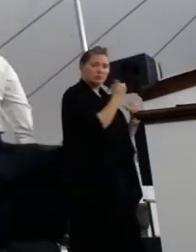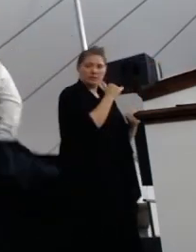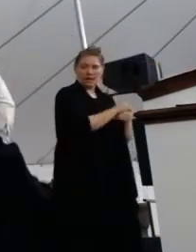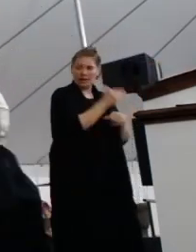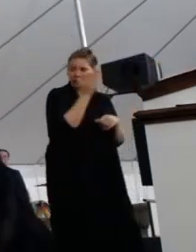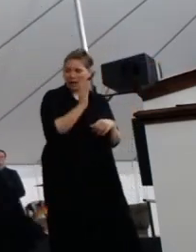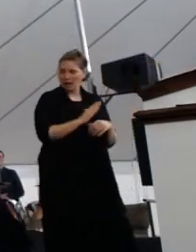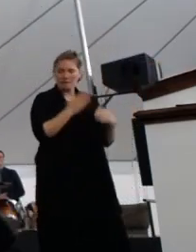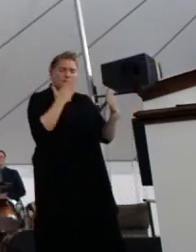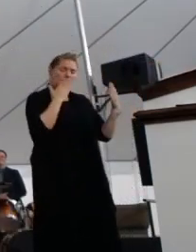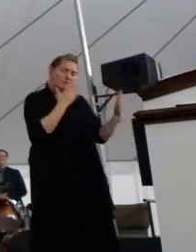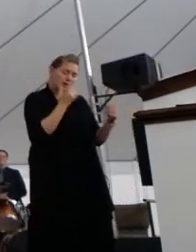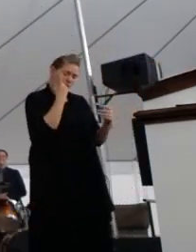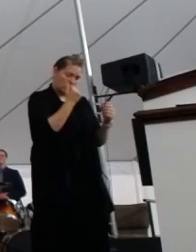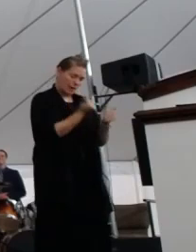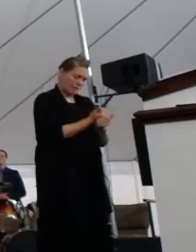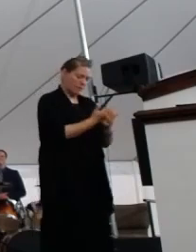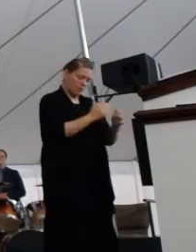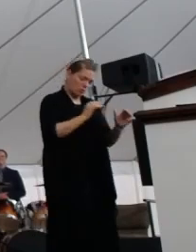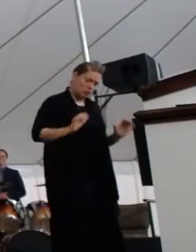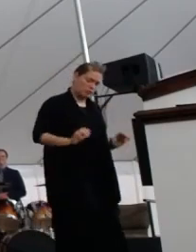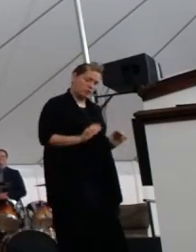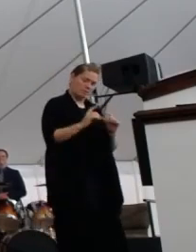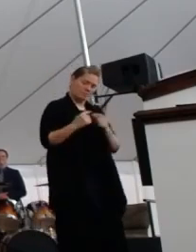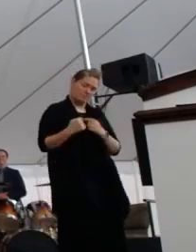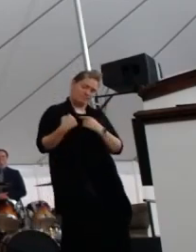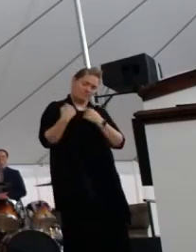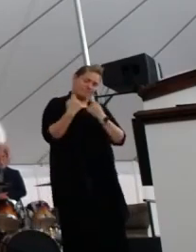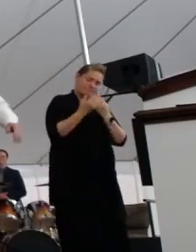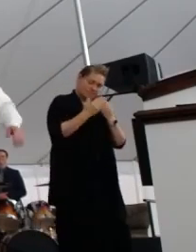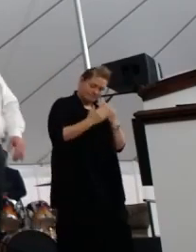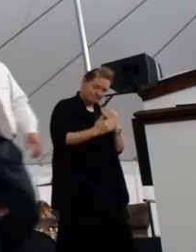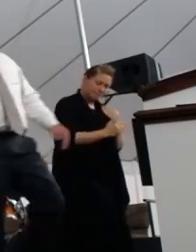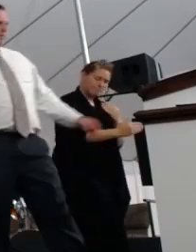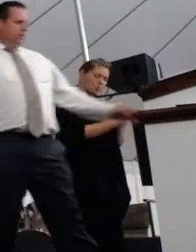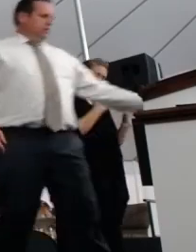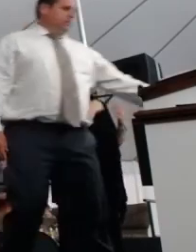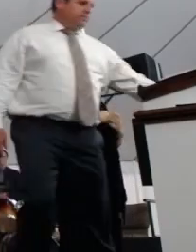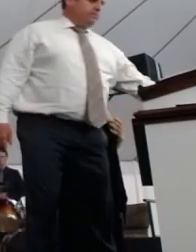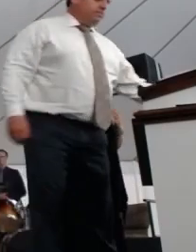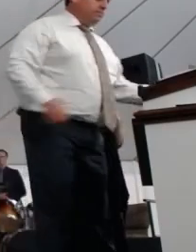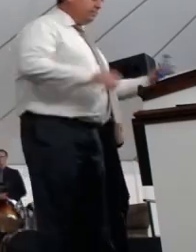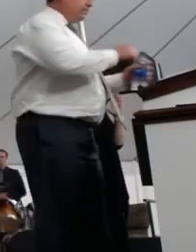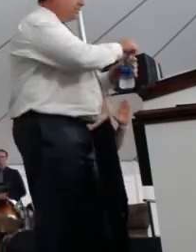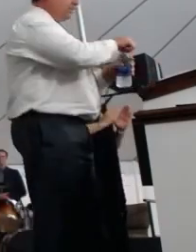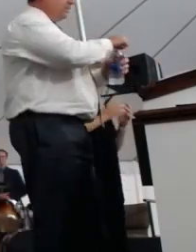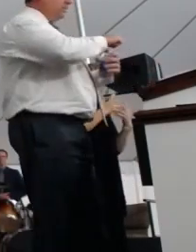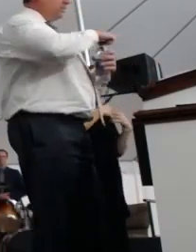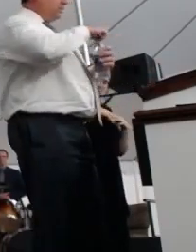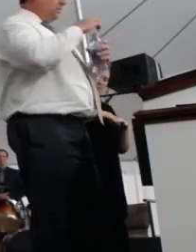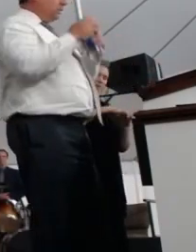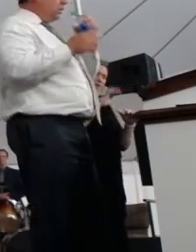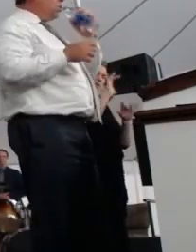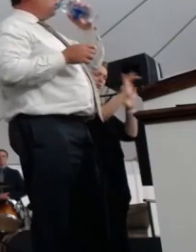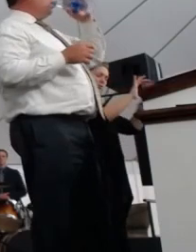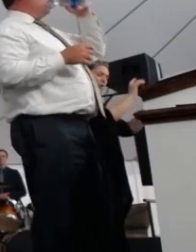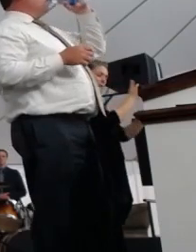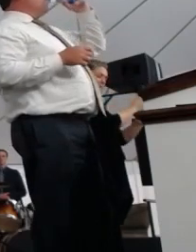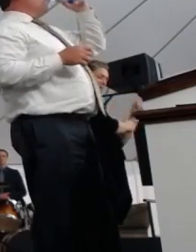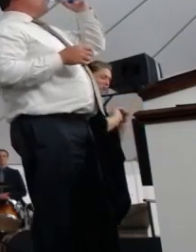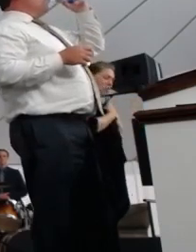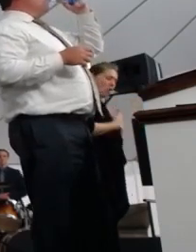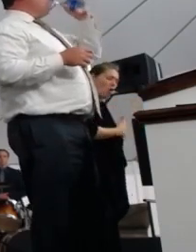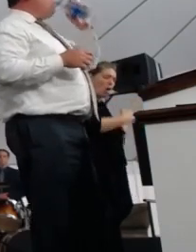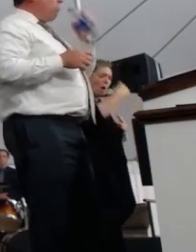for everything that you've done, God, everything that you're doing. We just desire your will to be done, Lord. Touch each and every heart, God, each and every